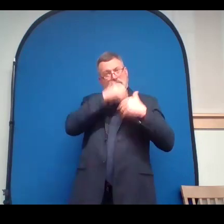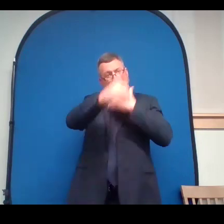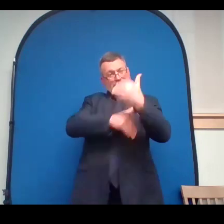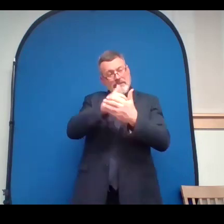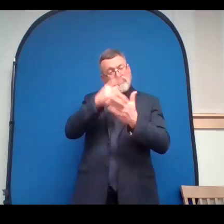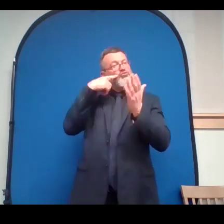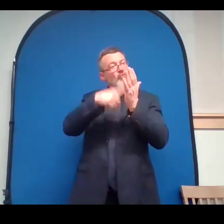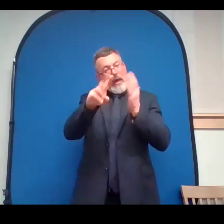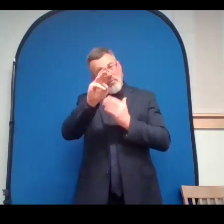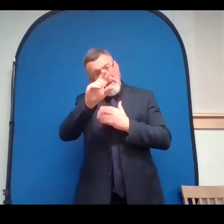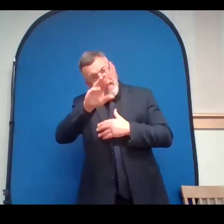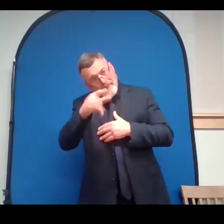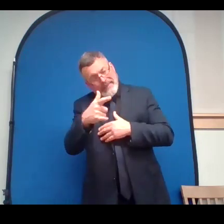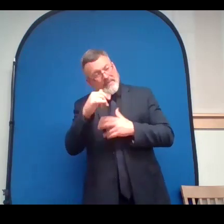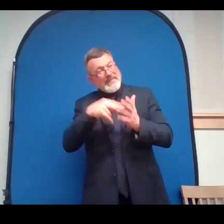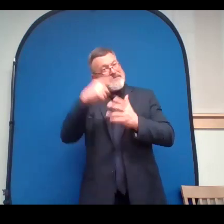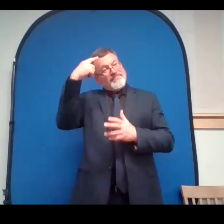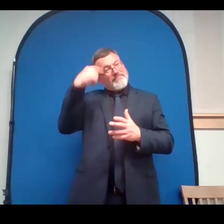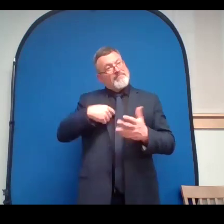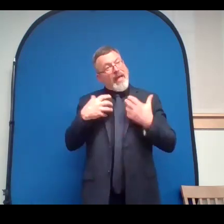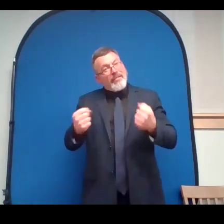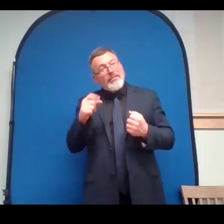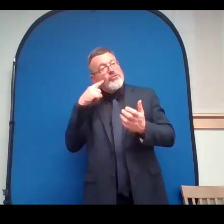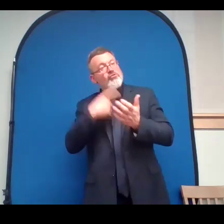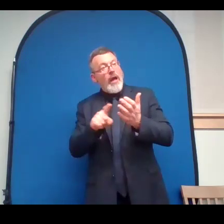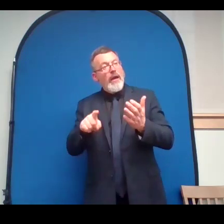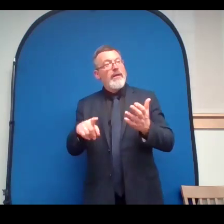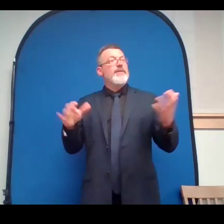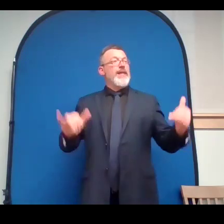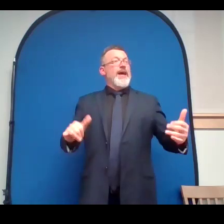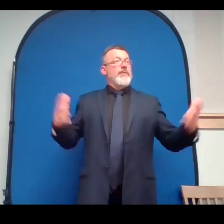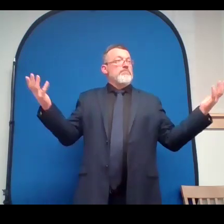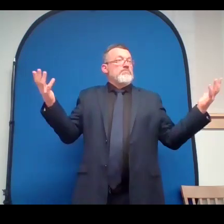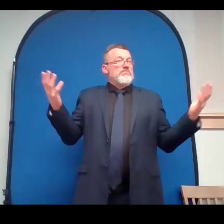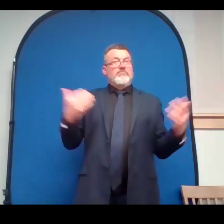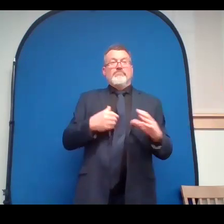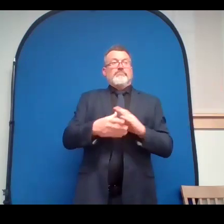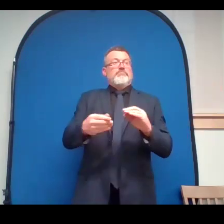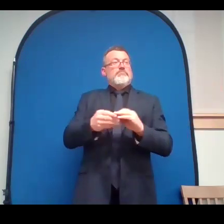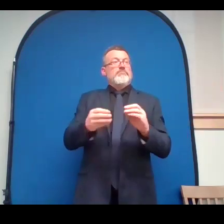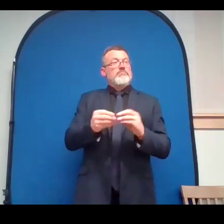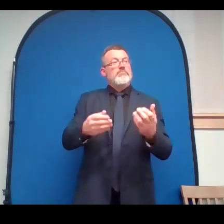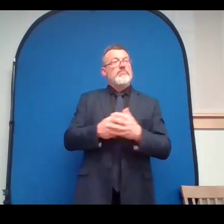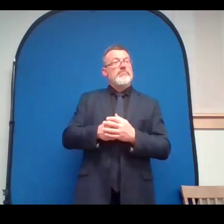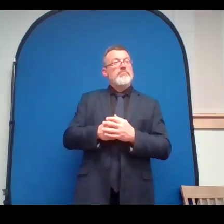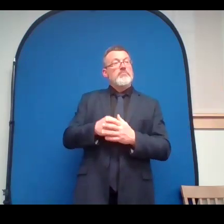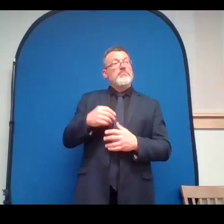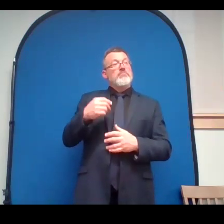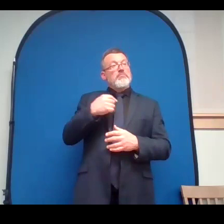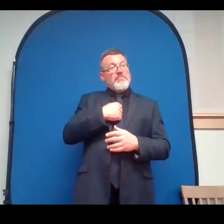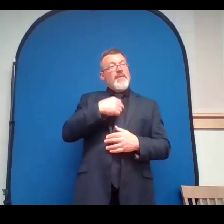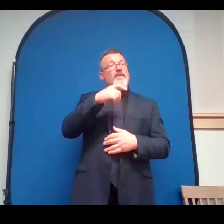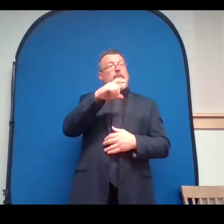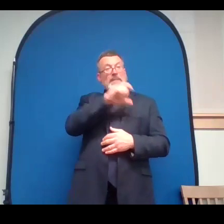As stated from previous testimonies, was to have the police respond out to check his